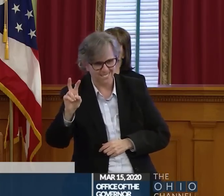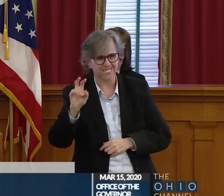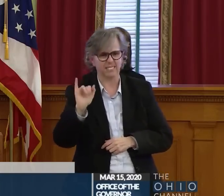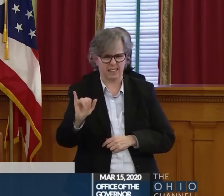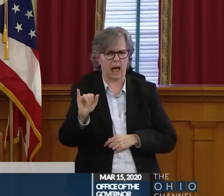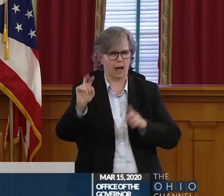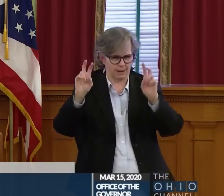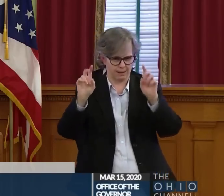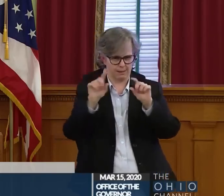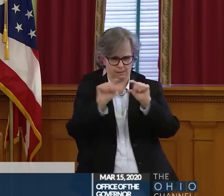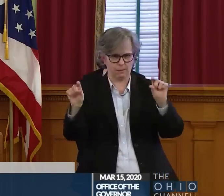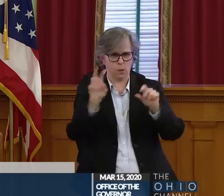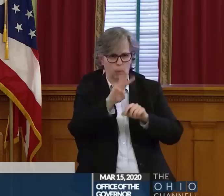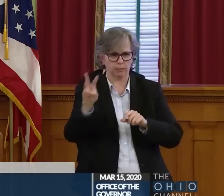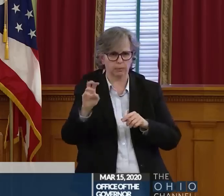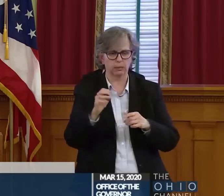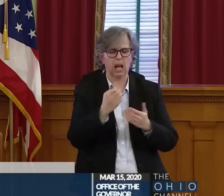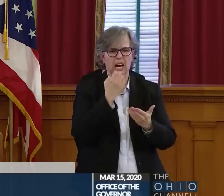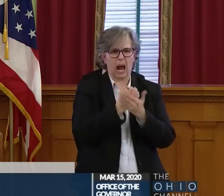available at